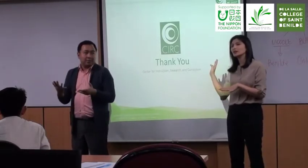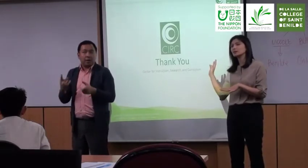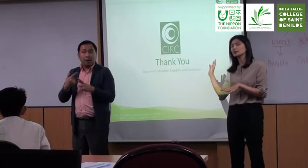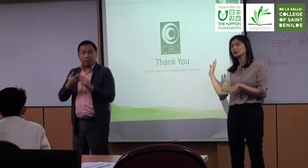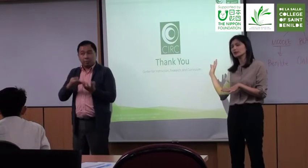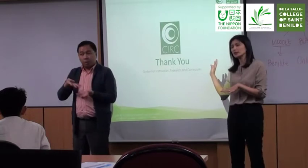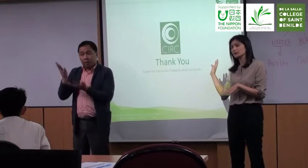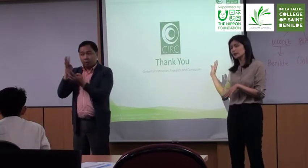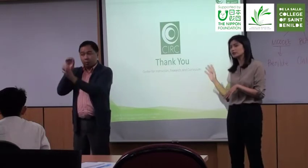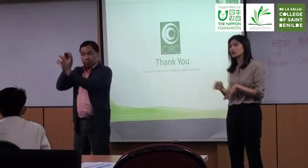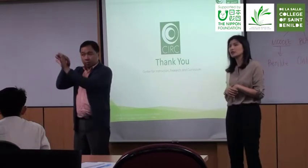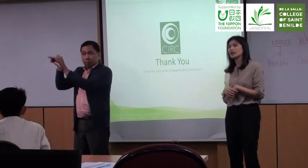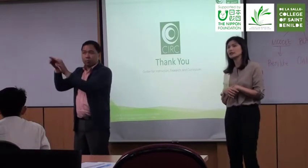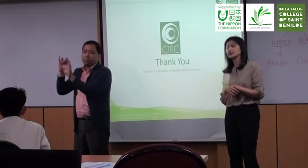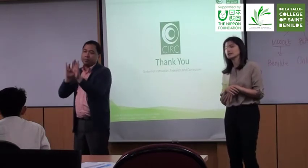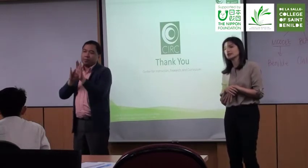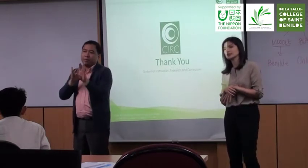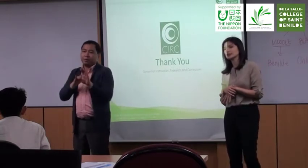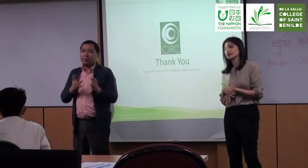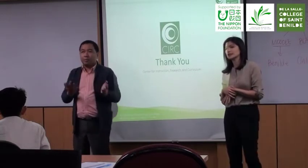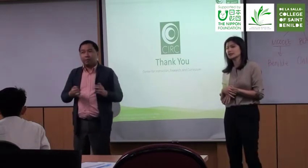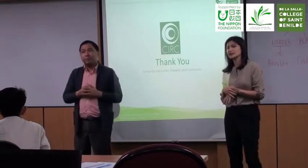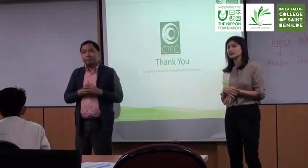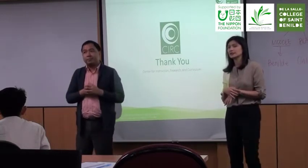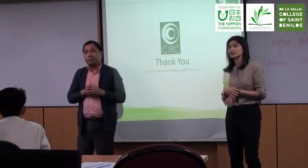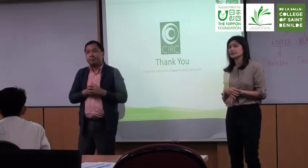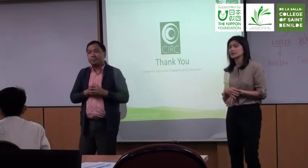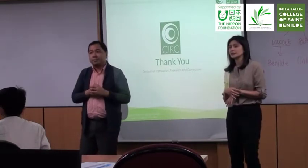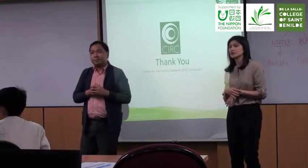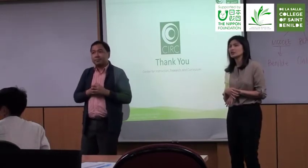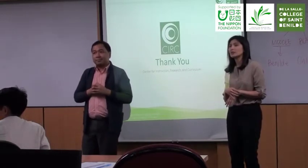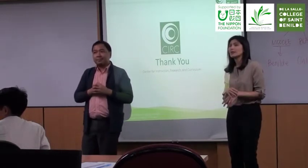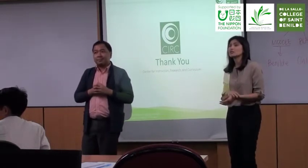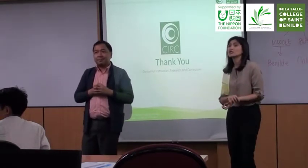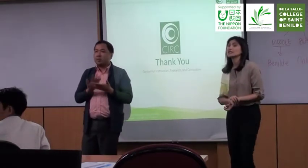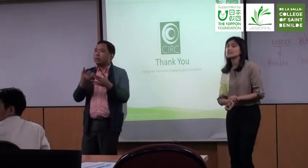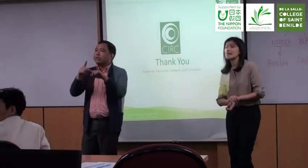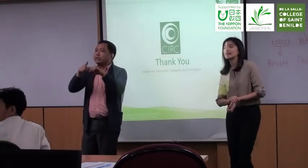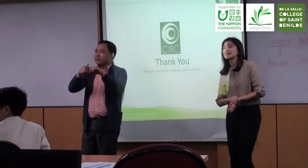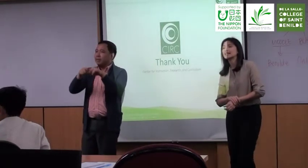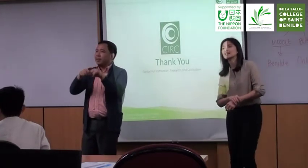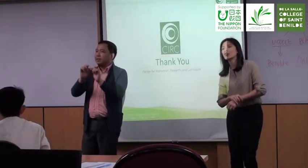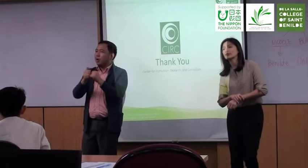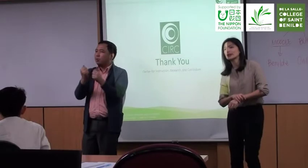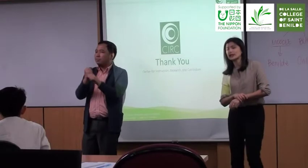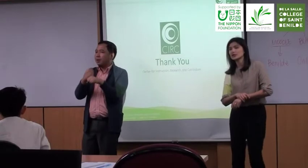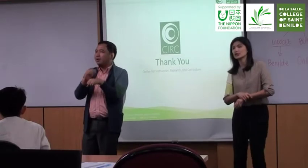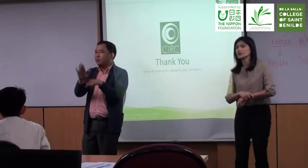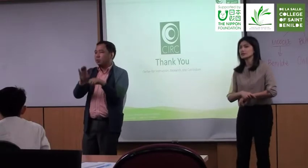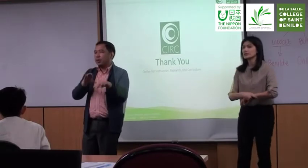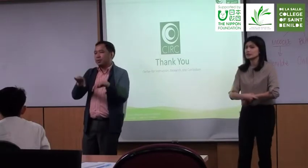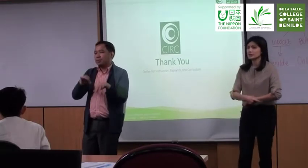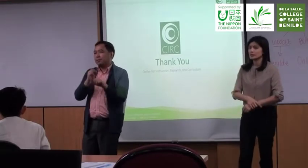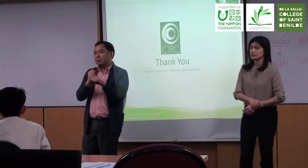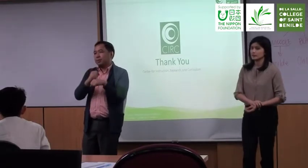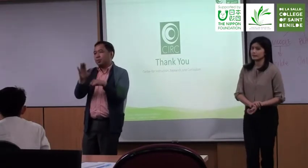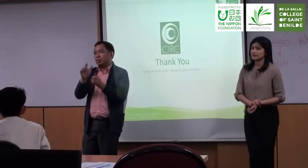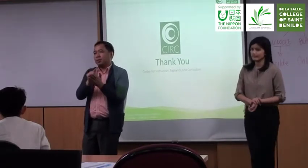and then upload it in the online. it depends on the designing of the